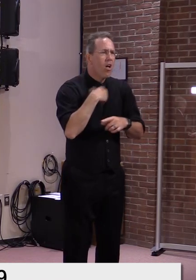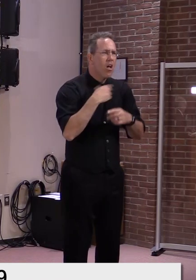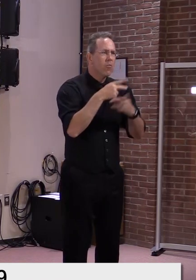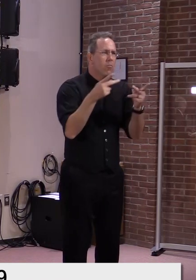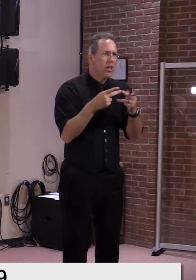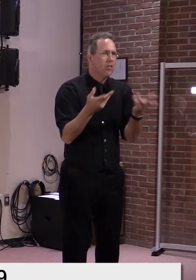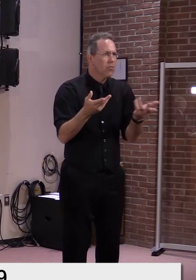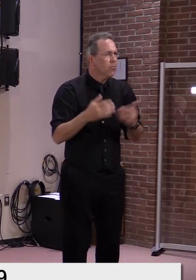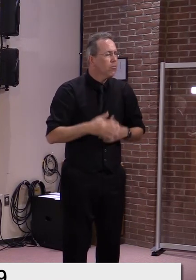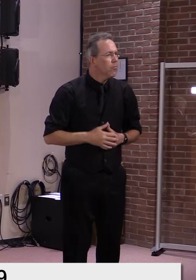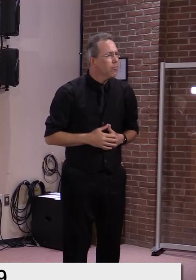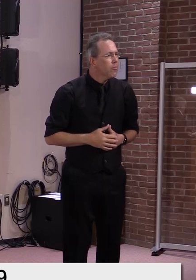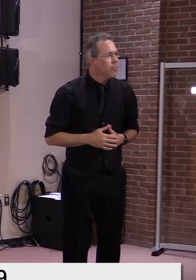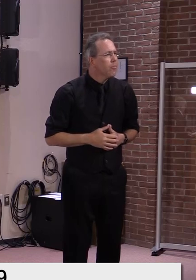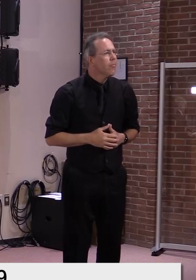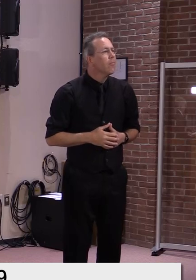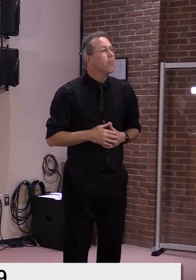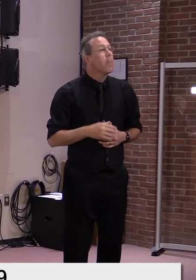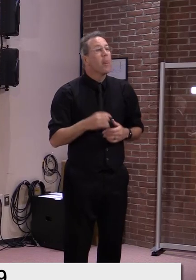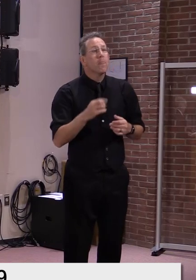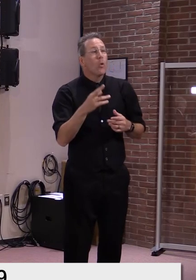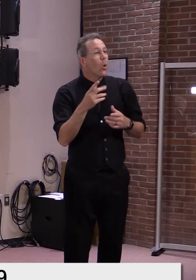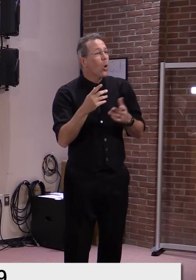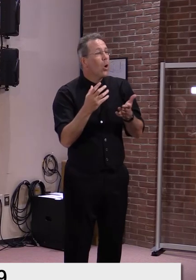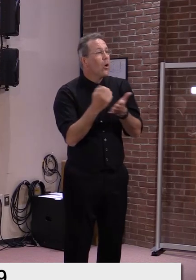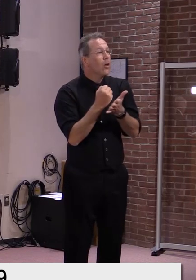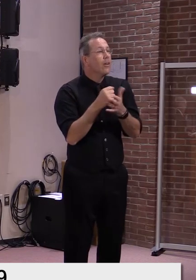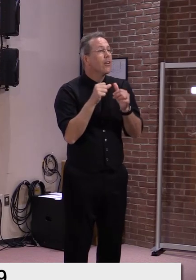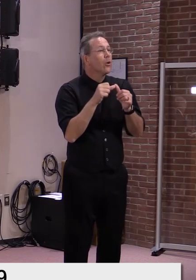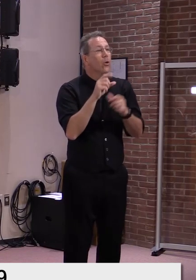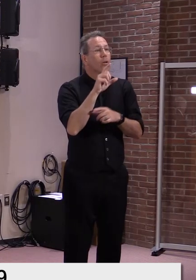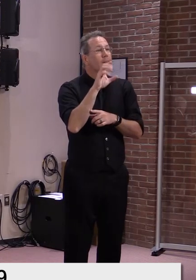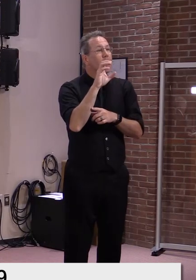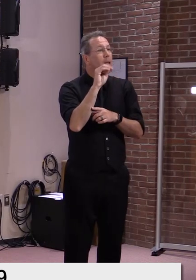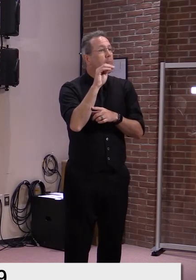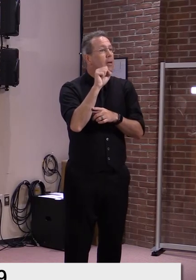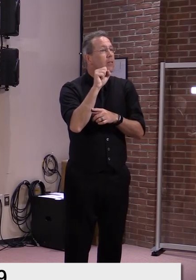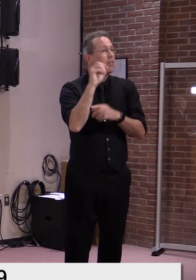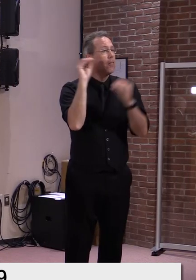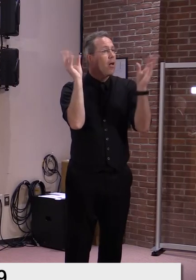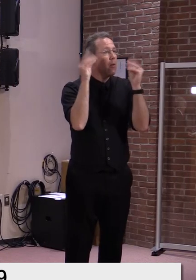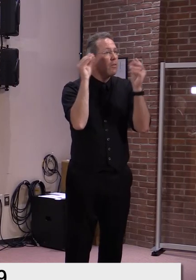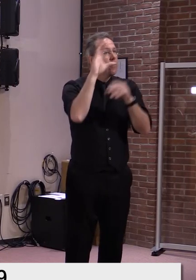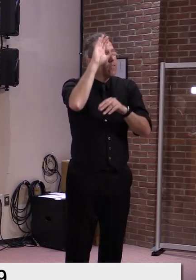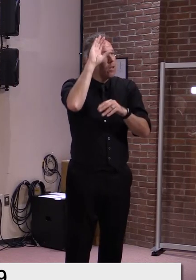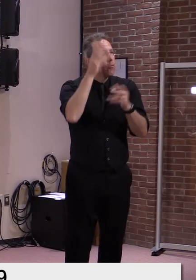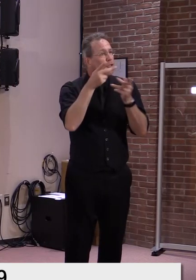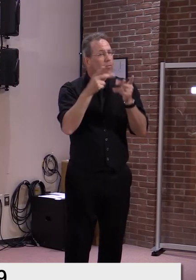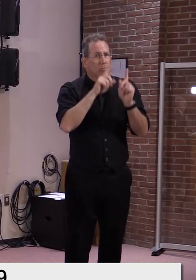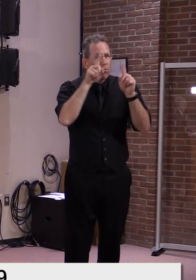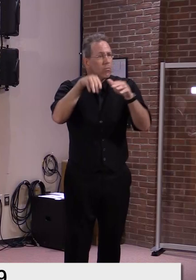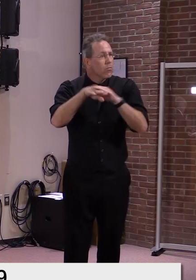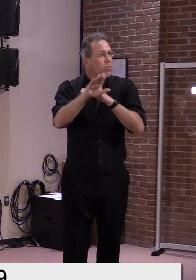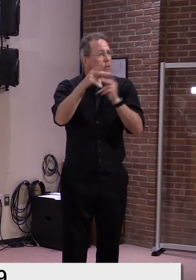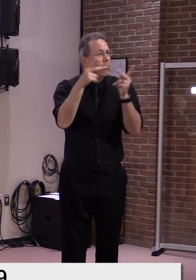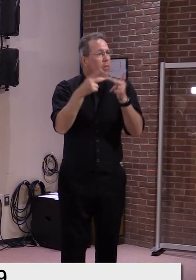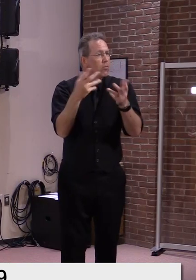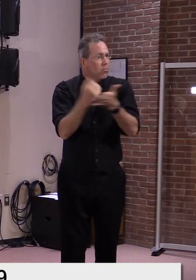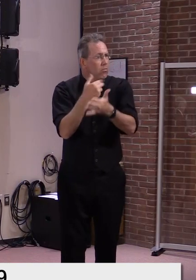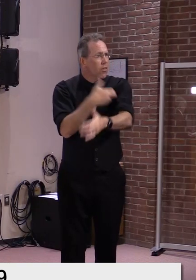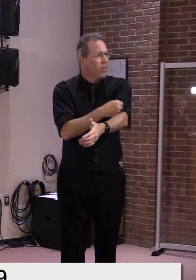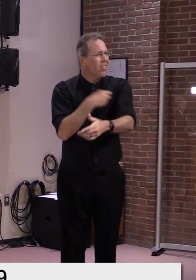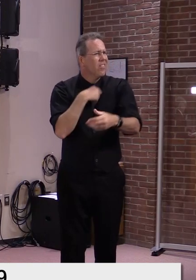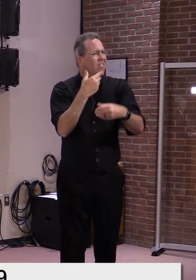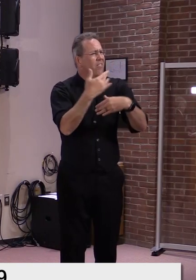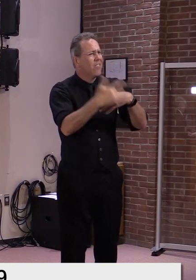this continuous EMS effort that we're doing throughout the state and will continue to do throughout